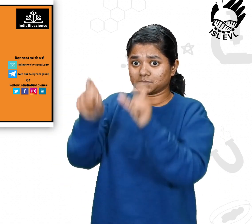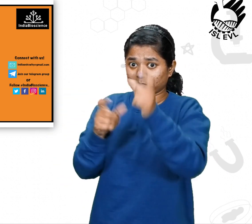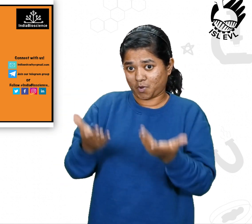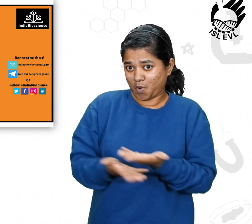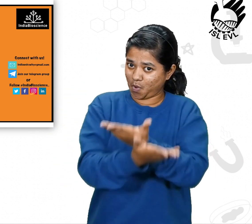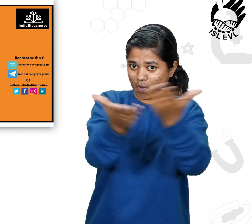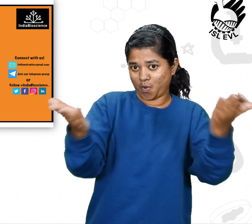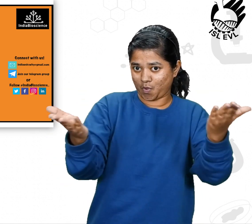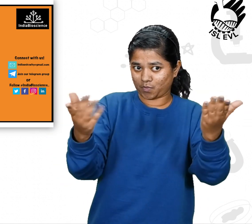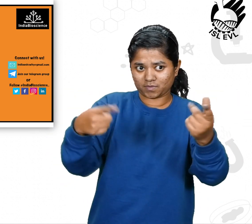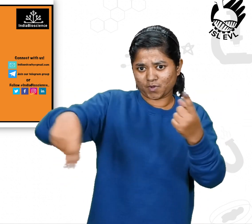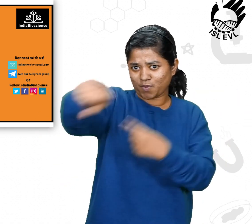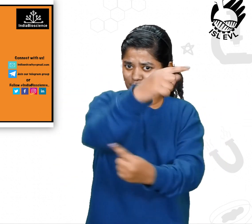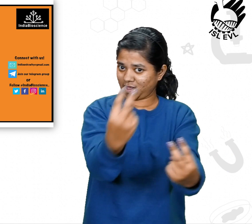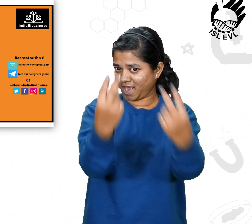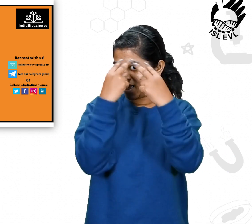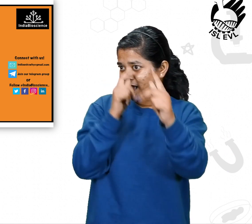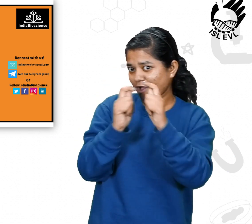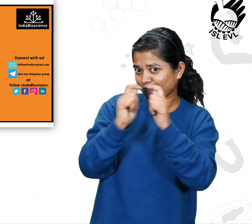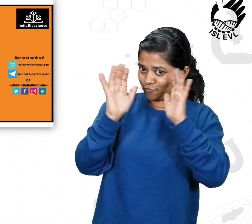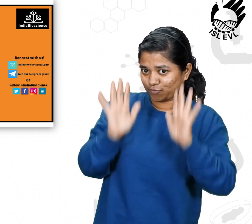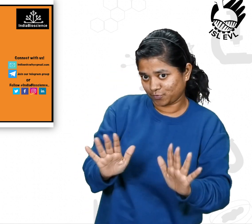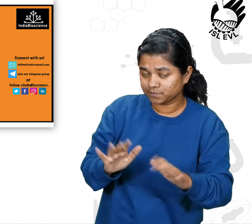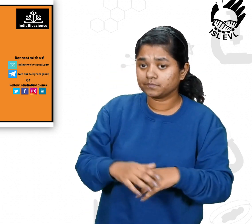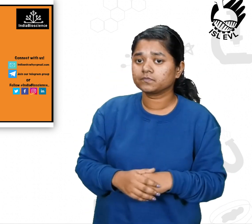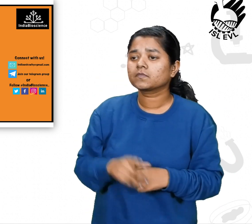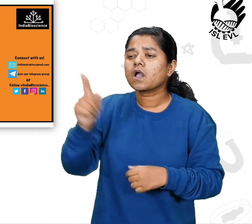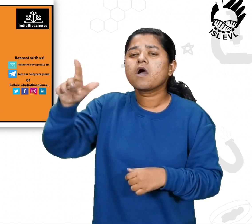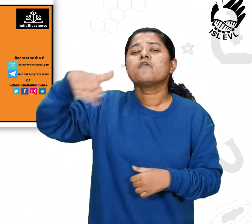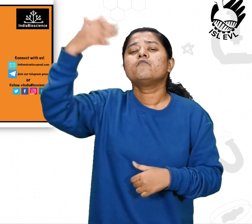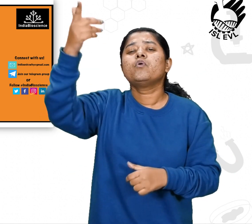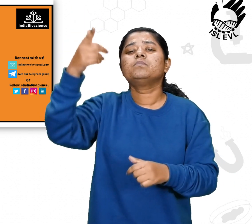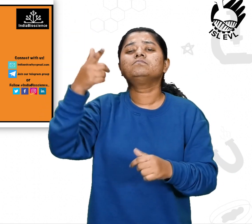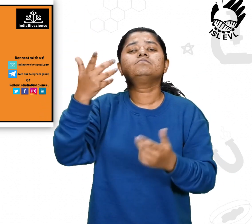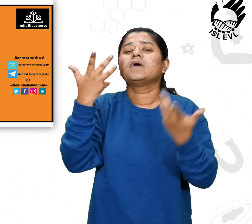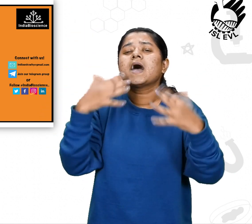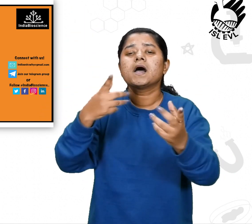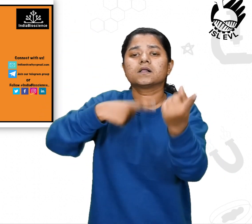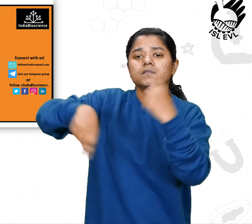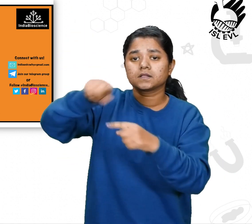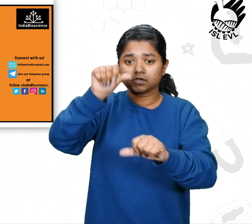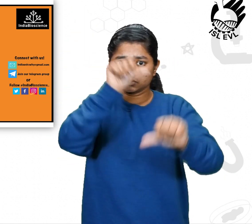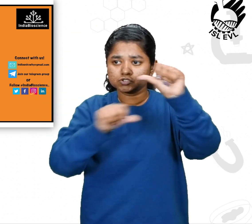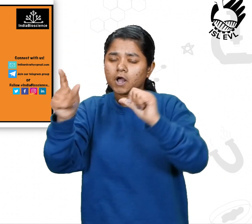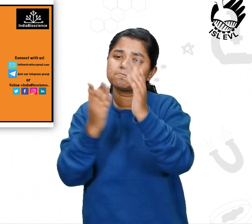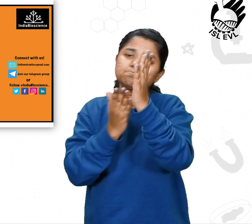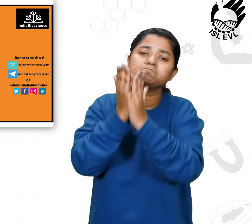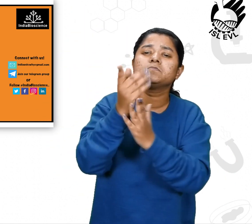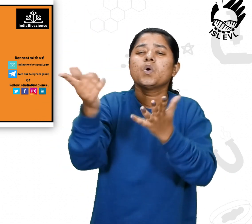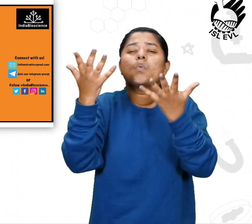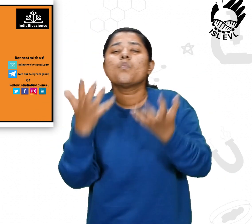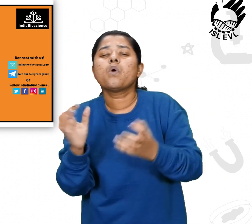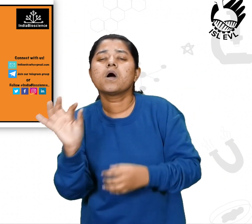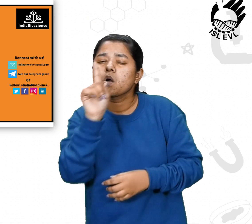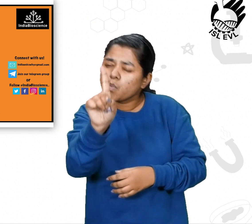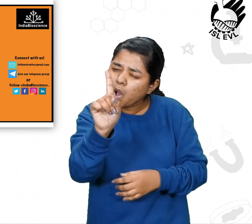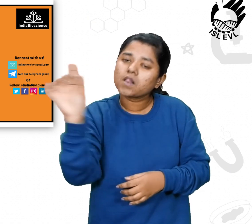like to give our listeners about, doing science and, about a career in science,